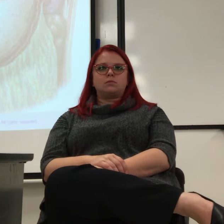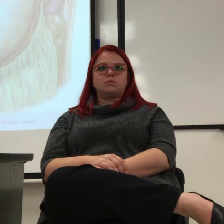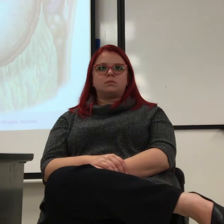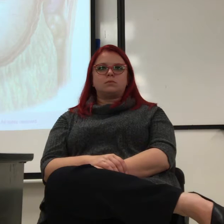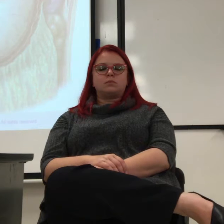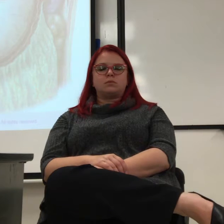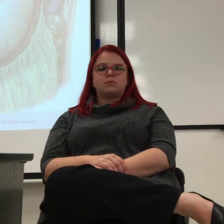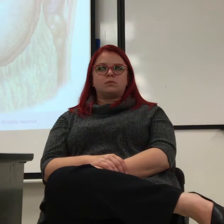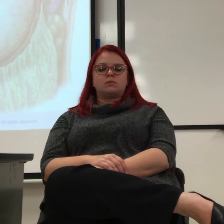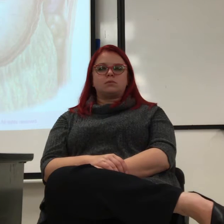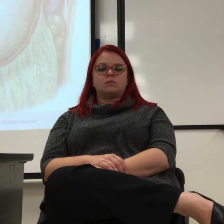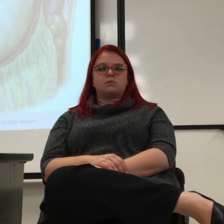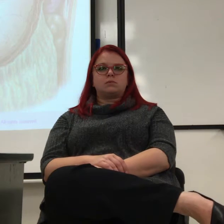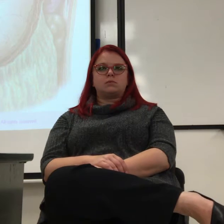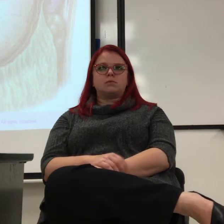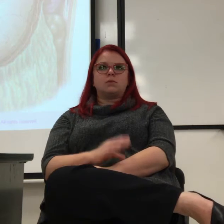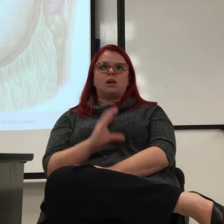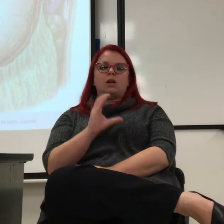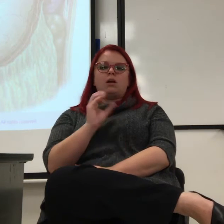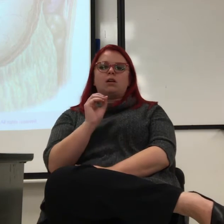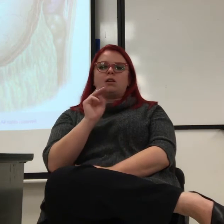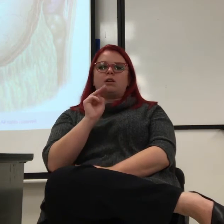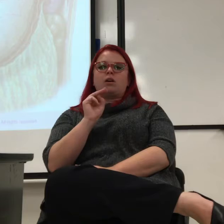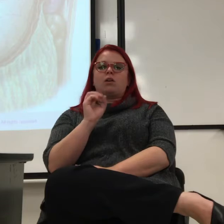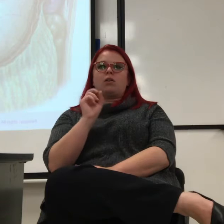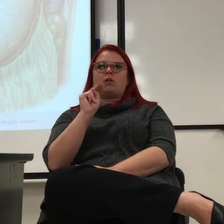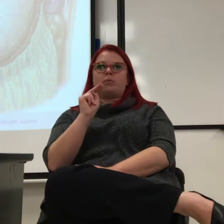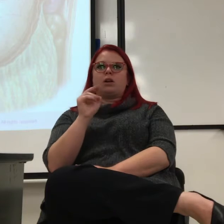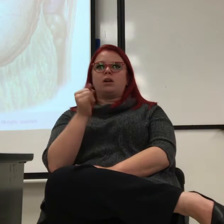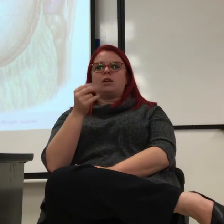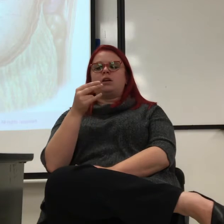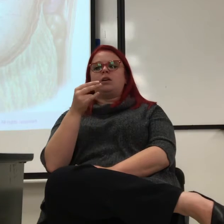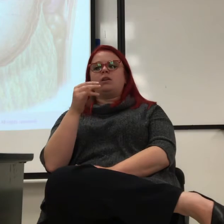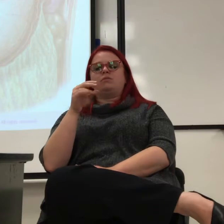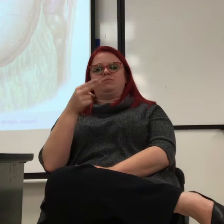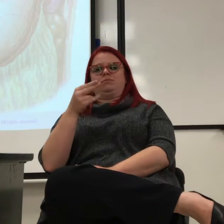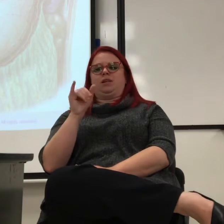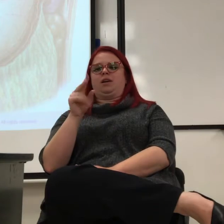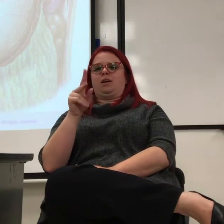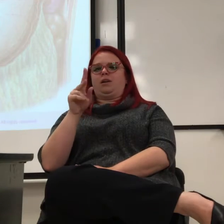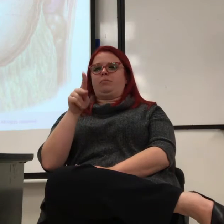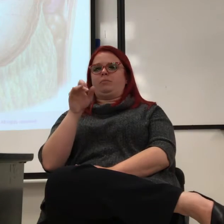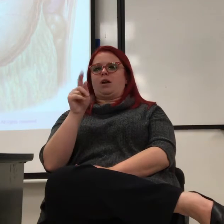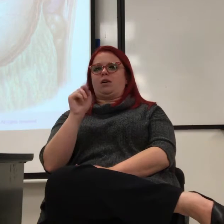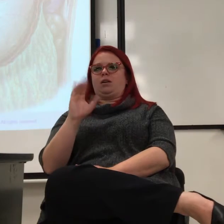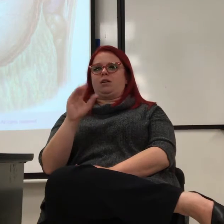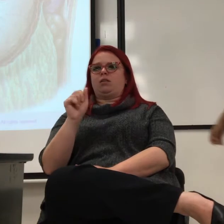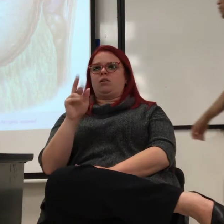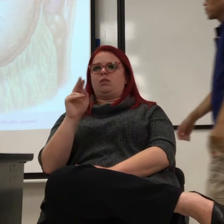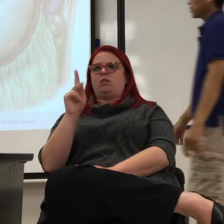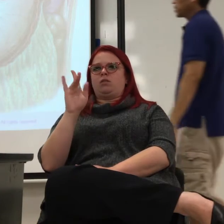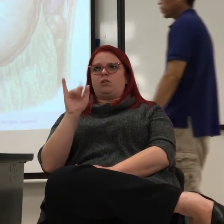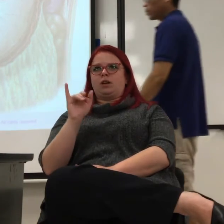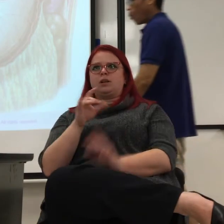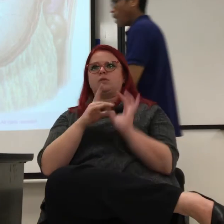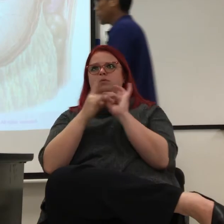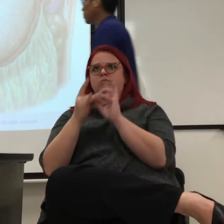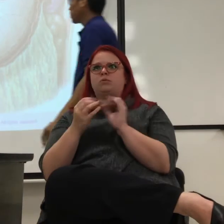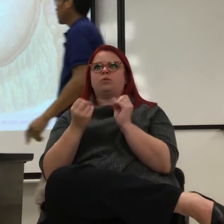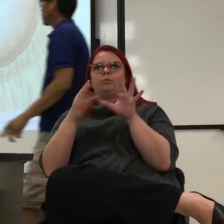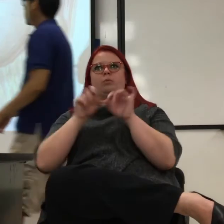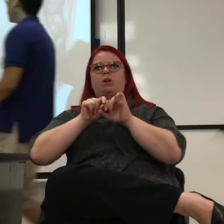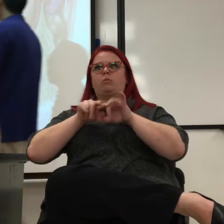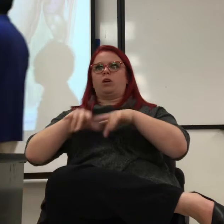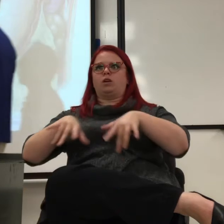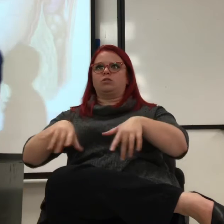5. Common hepatic artery. It's common to a bunch of branches. The first branch that comes off and goes inferiorly to the